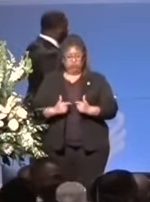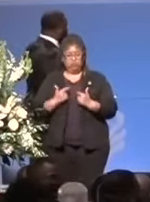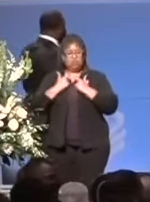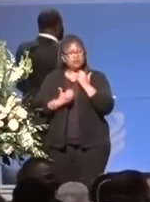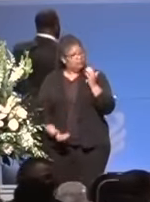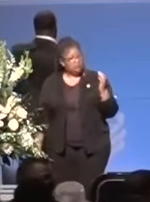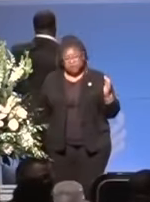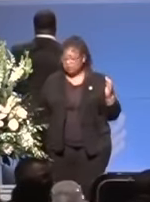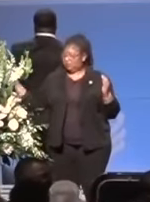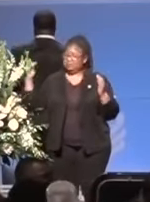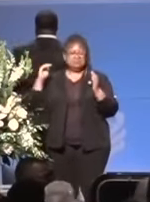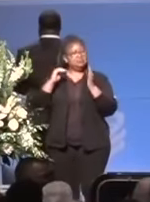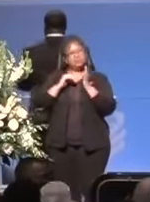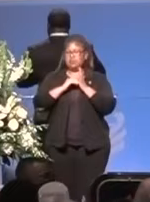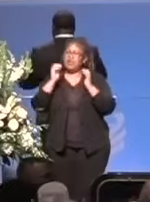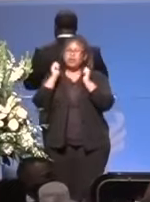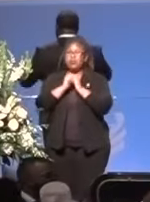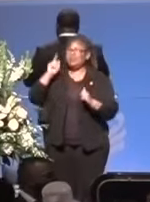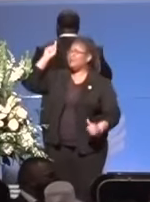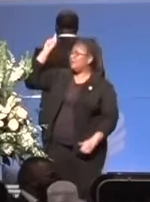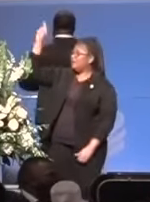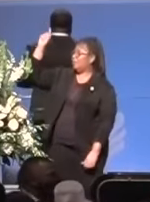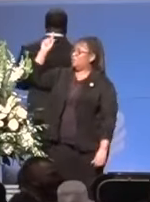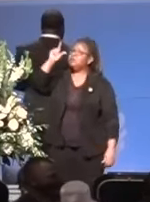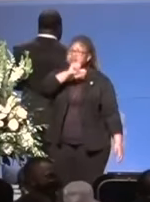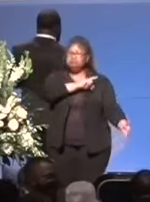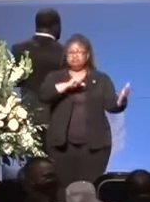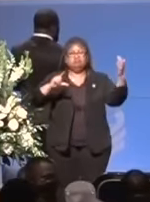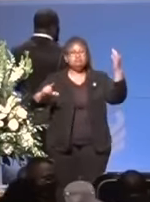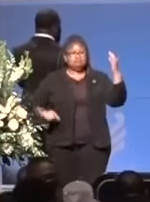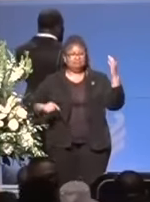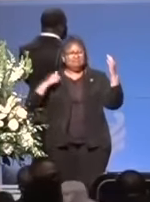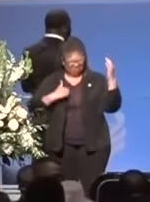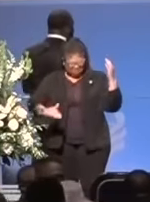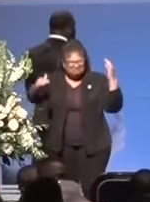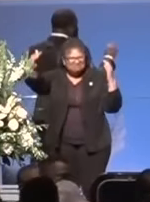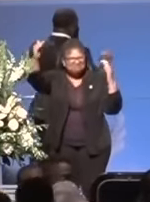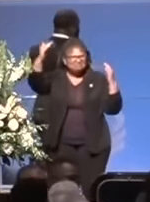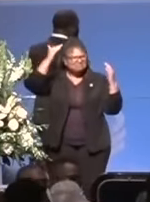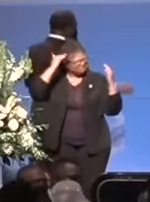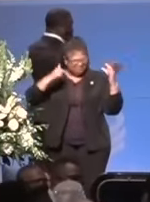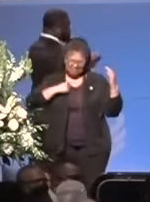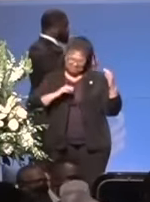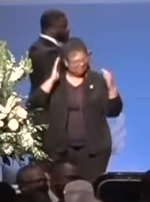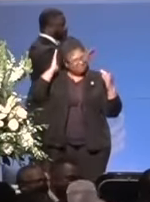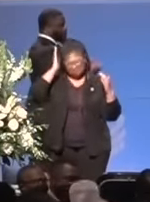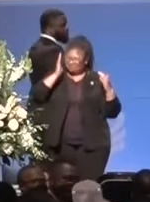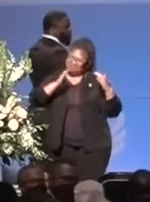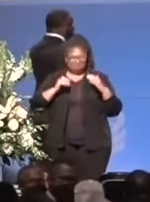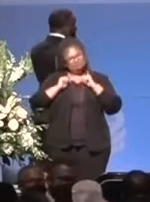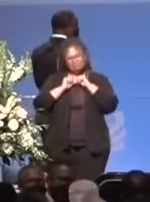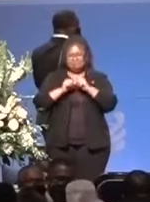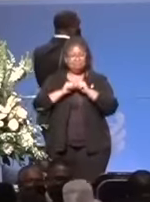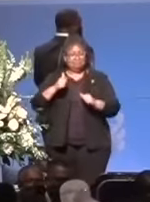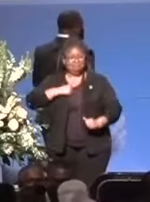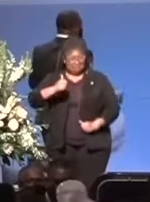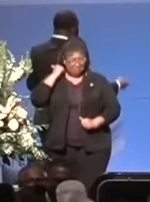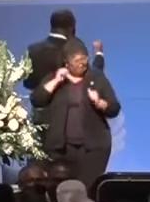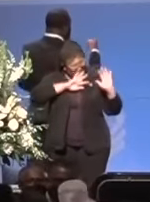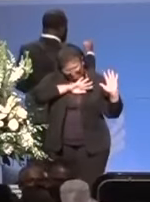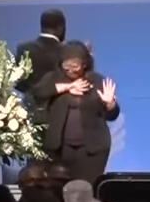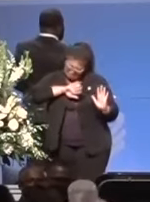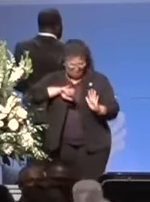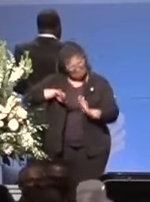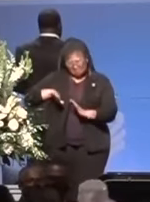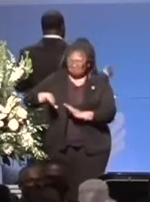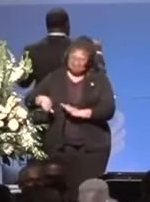up. And with the Lord, with the Lord and I shall break, I shall not stray. I shall not